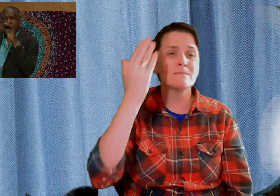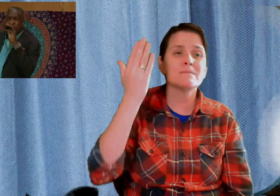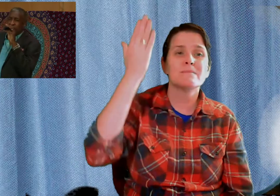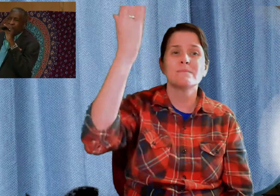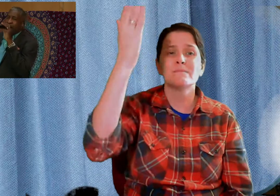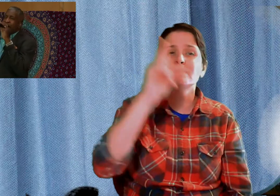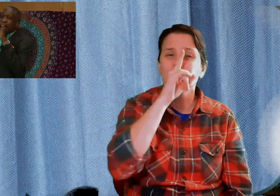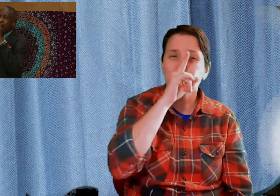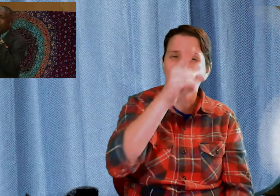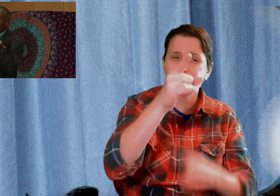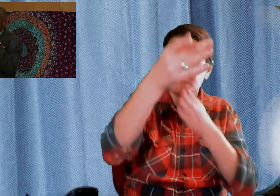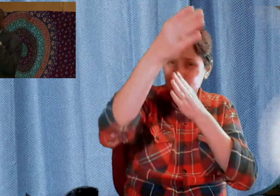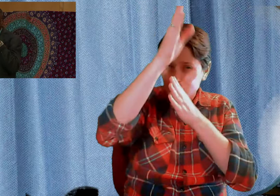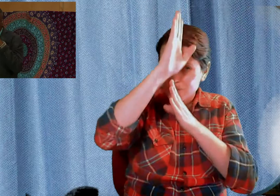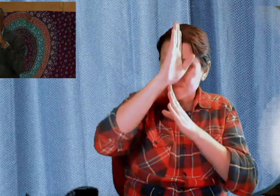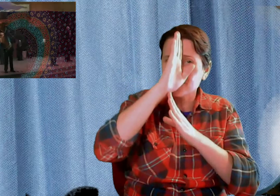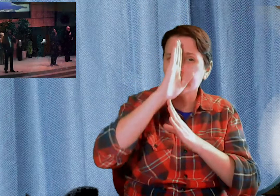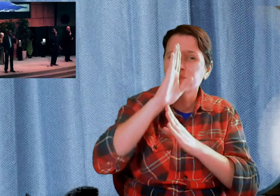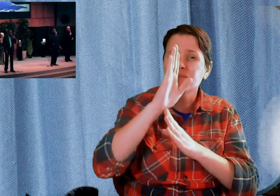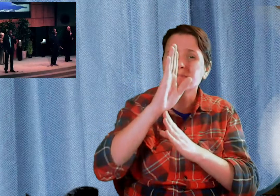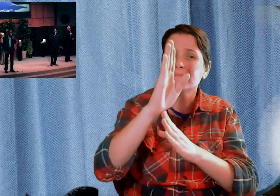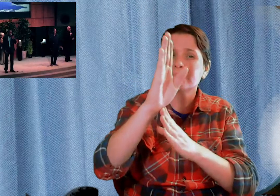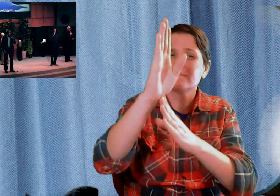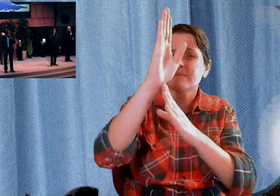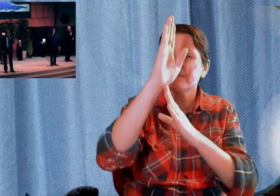I am God.